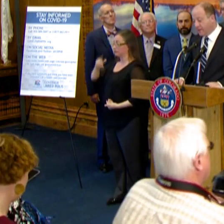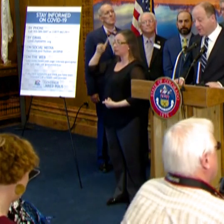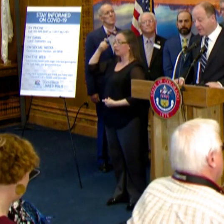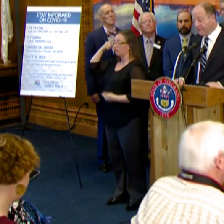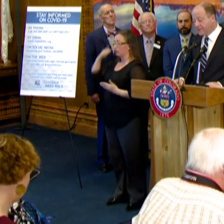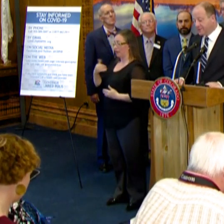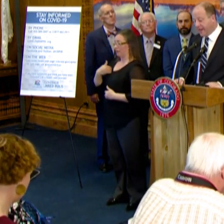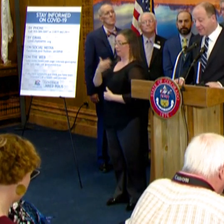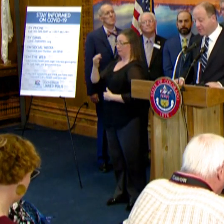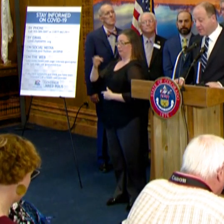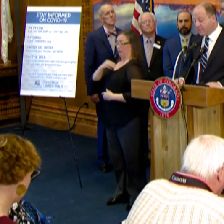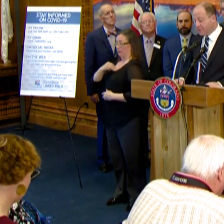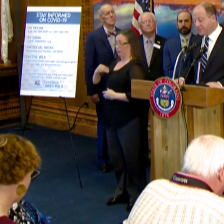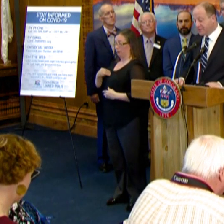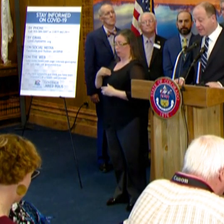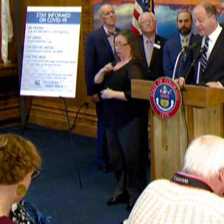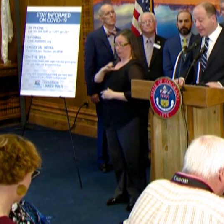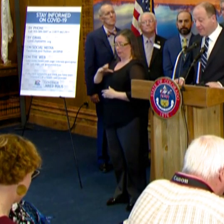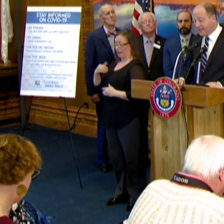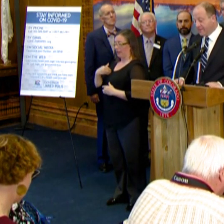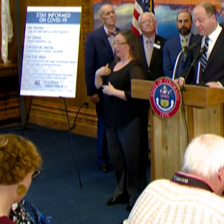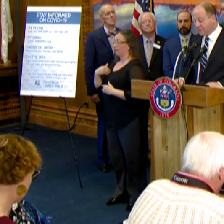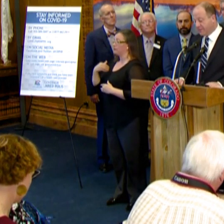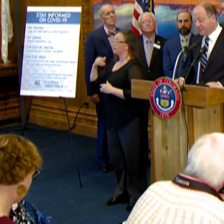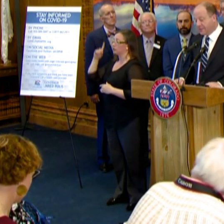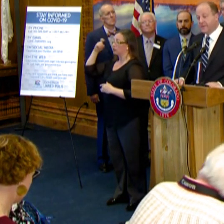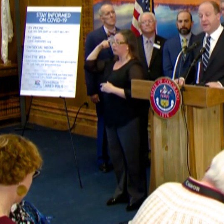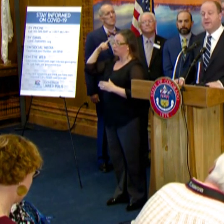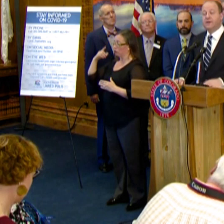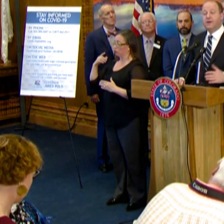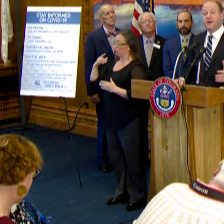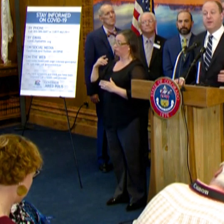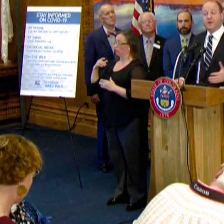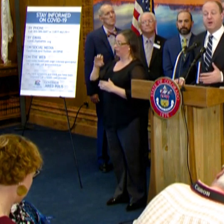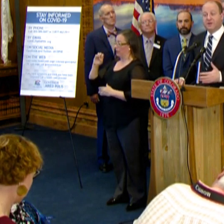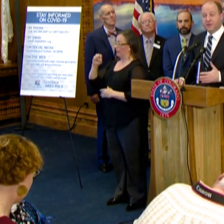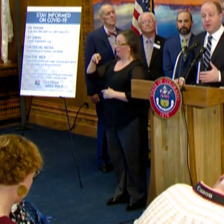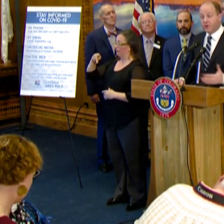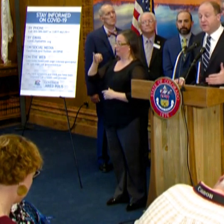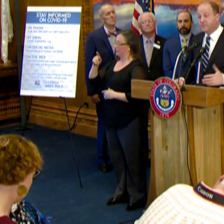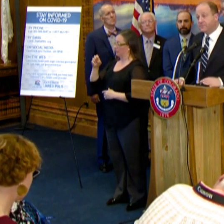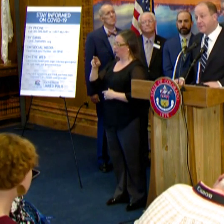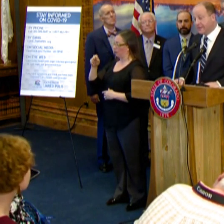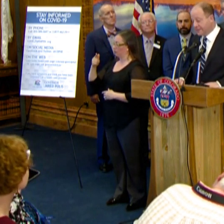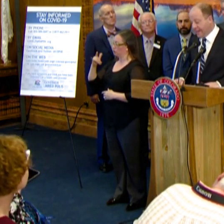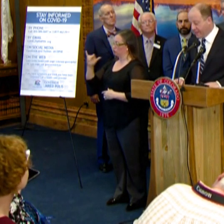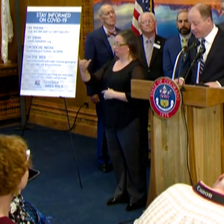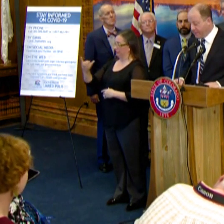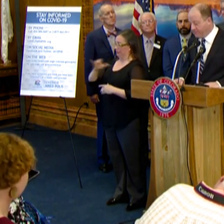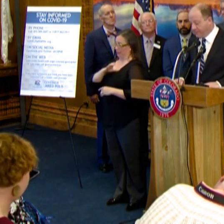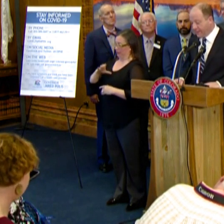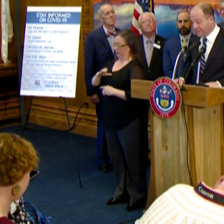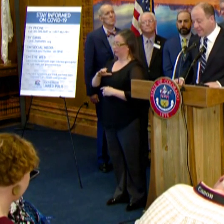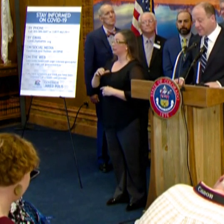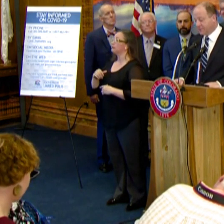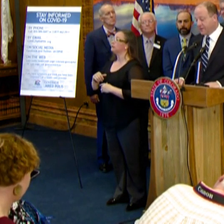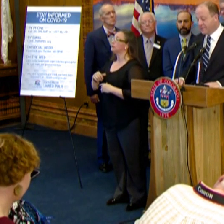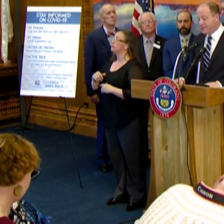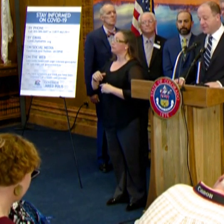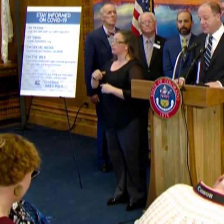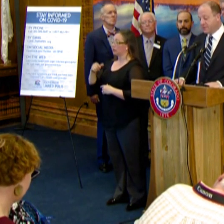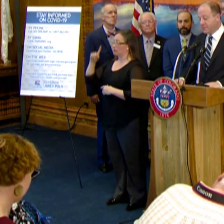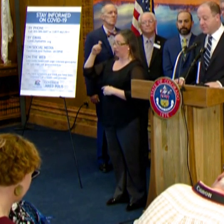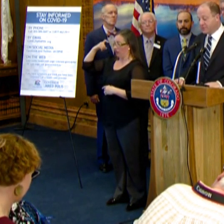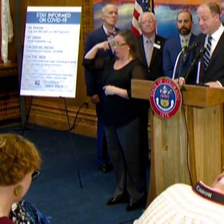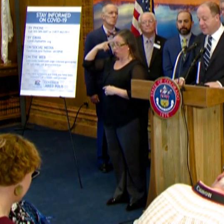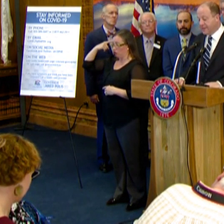committee called the Governor's Expert Emergency Epidemic Response Committee. We call it the GERC. That's the acronym, but it stands for